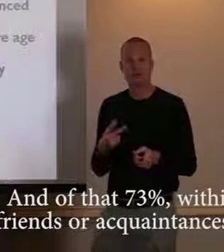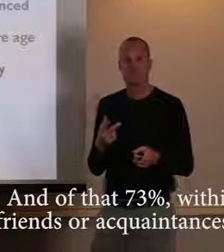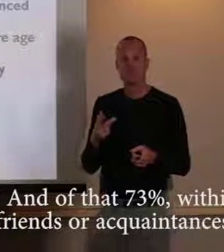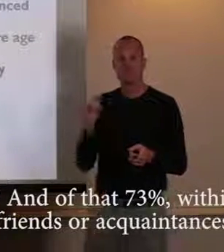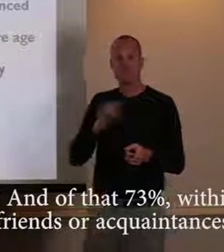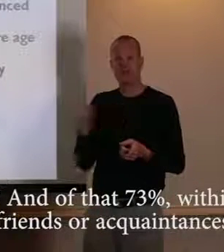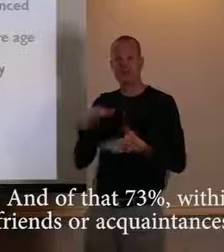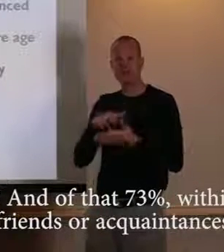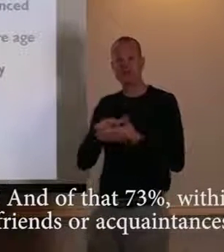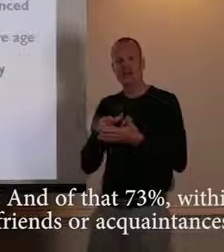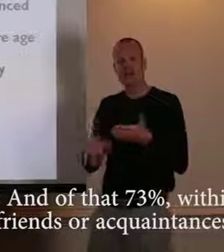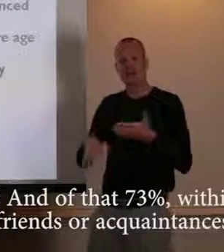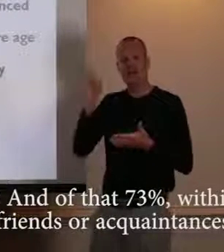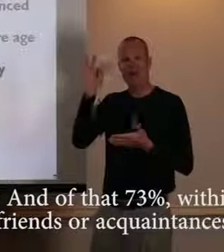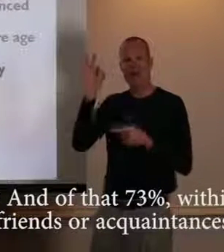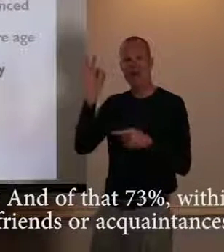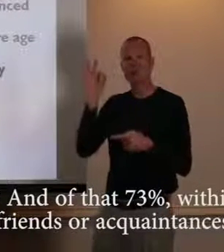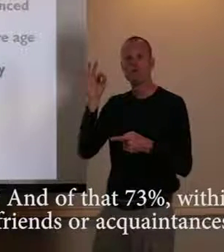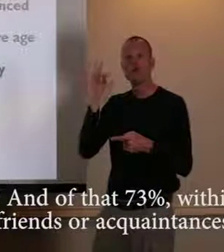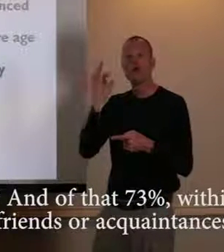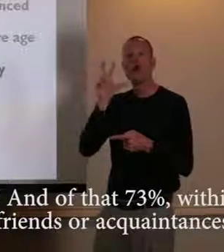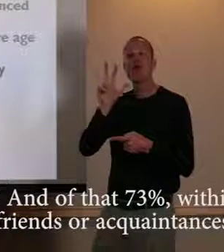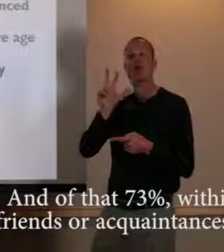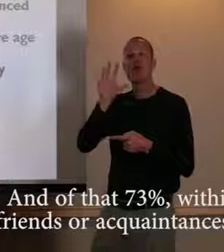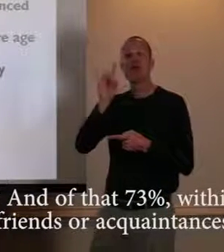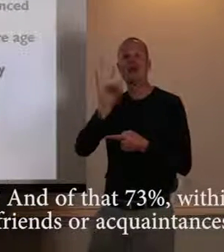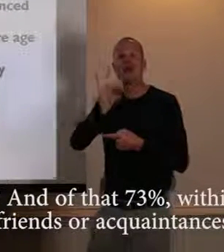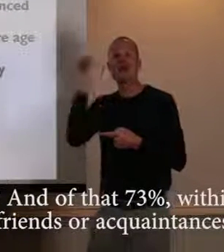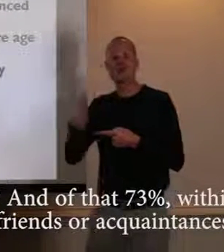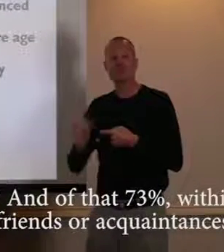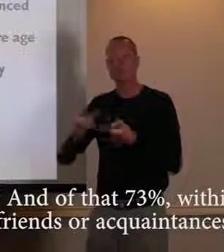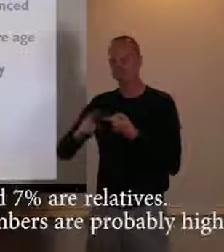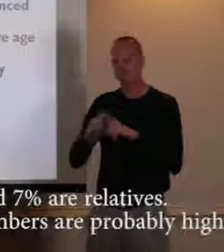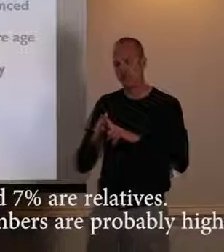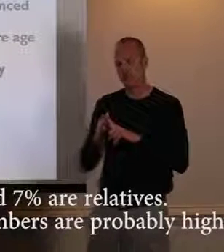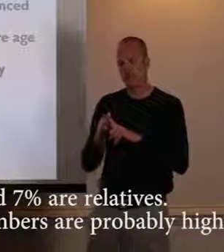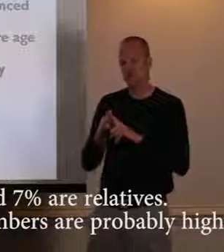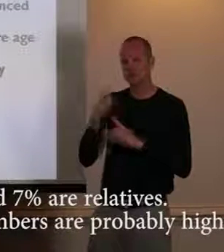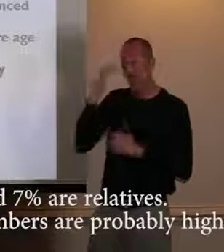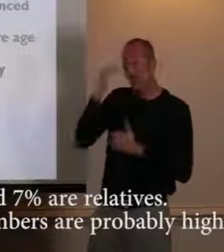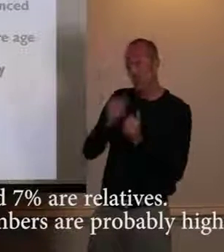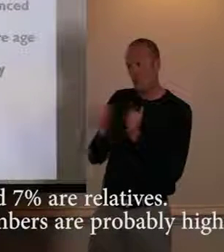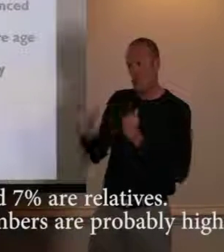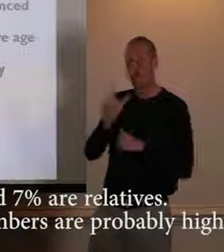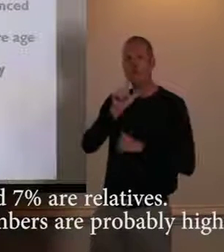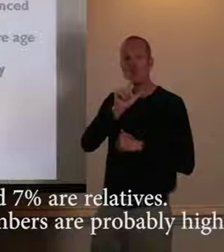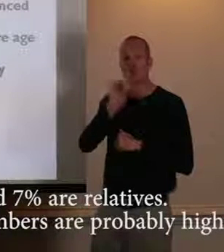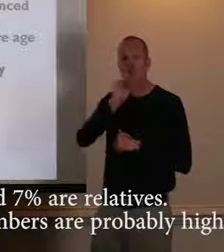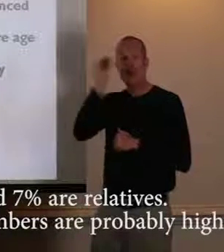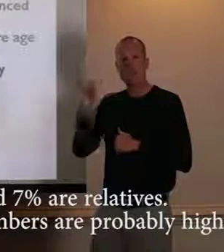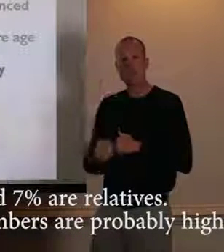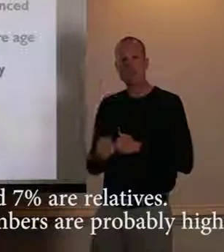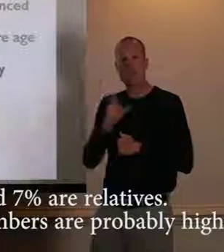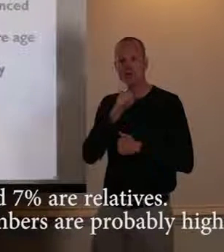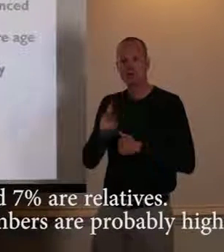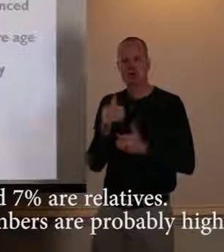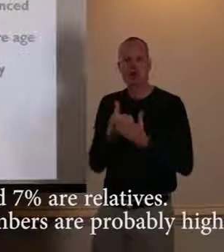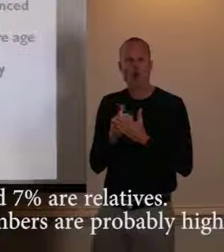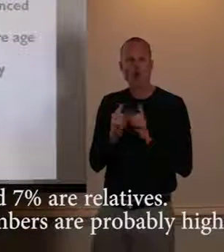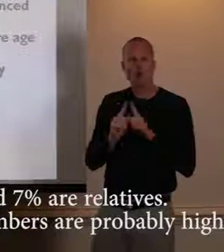study found that 38% are friends or acquaintances, 28% are intimate partners, and